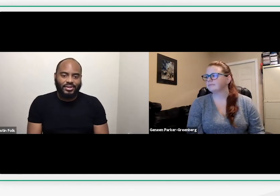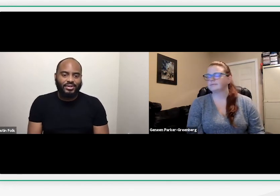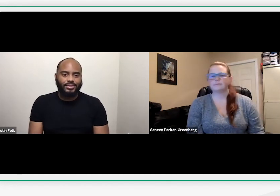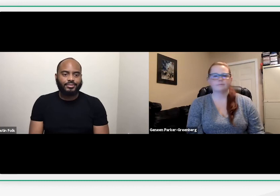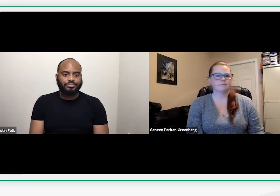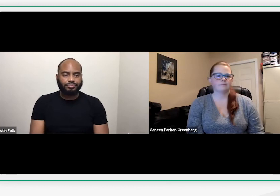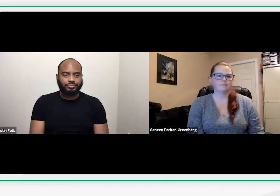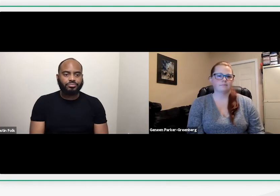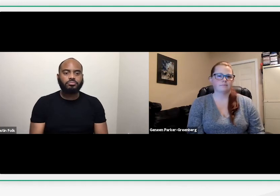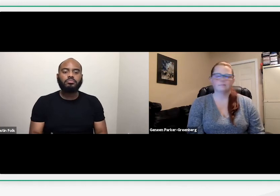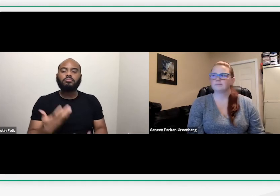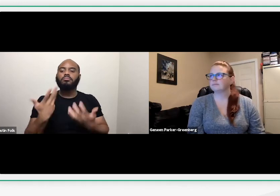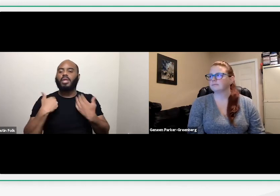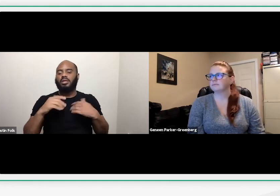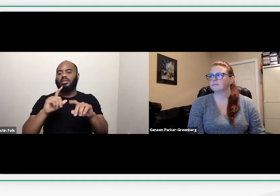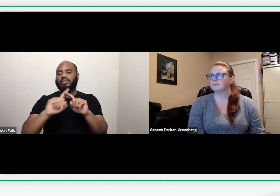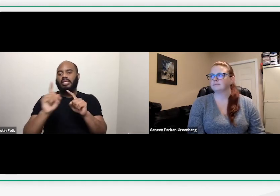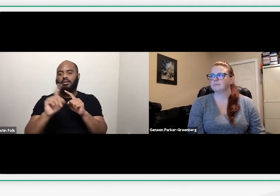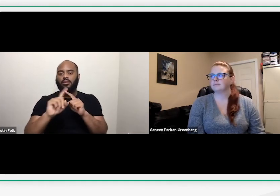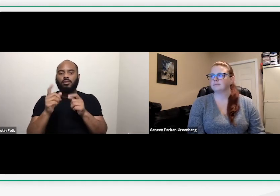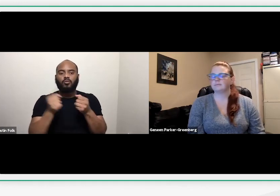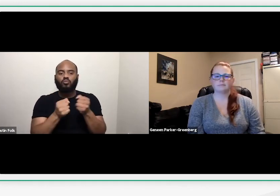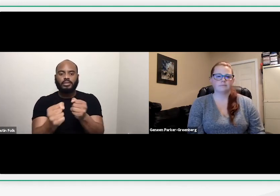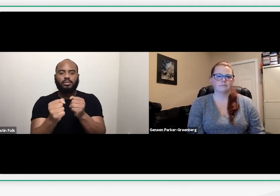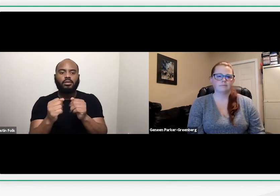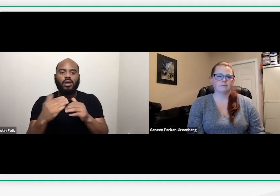leading with an excellent personal credit score.